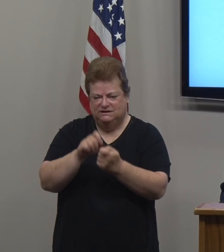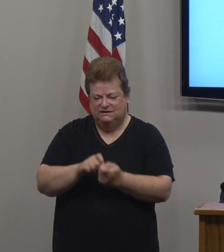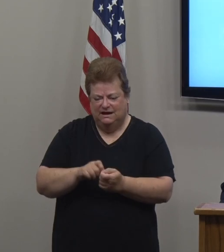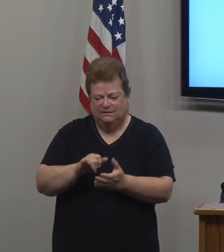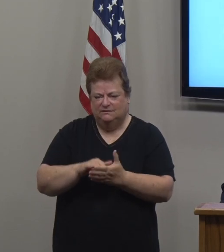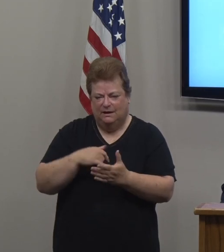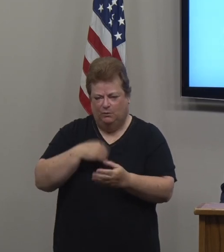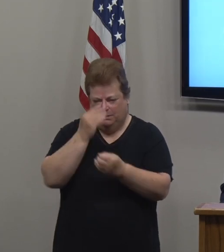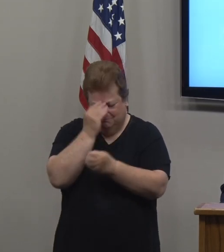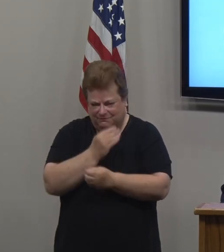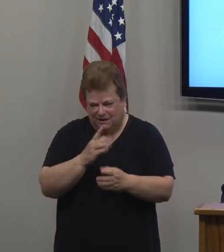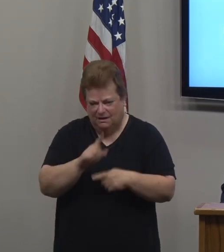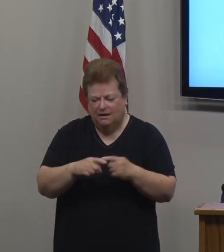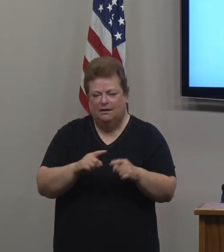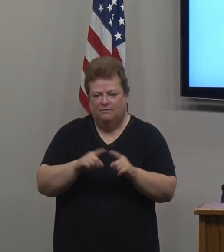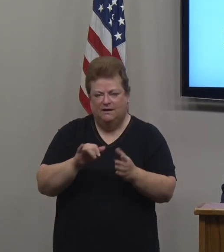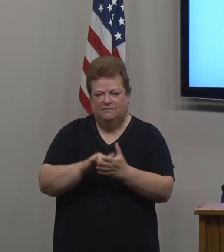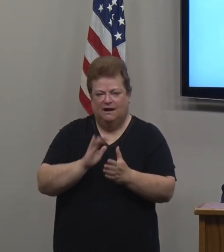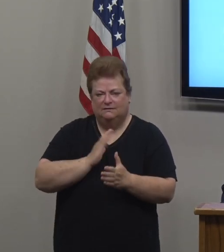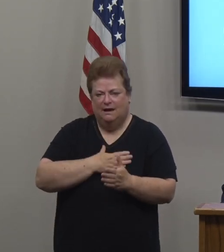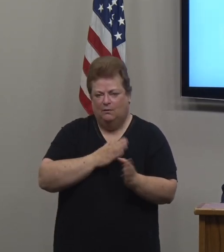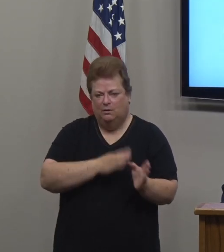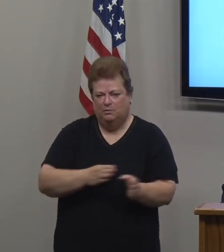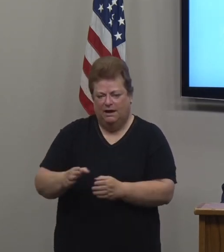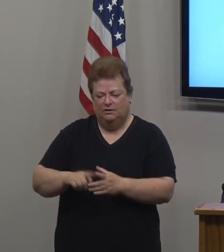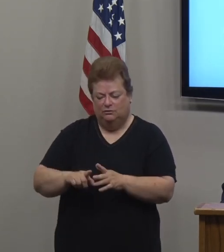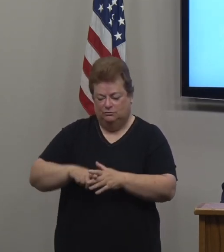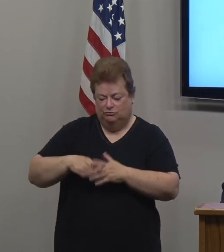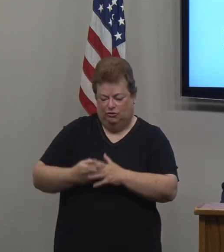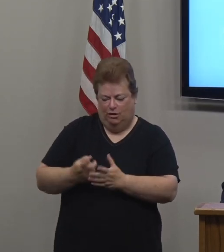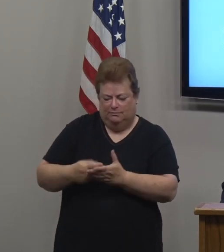that is our plan, is to do that starting next week.